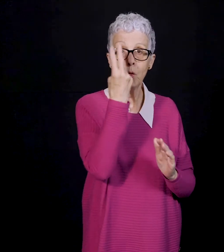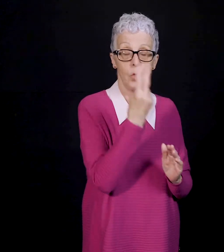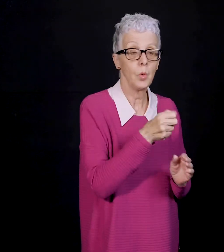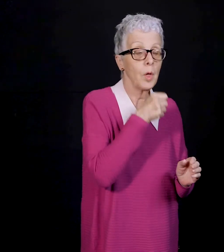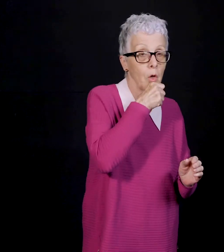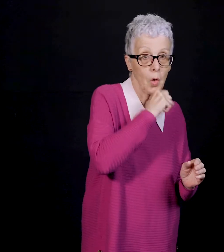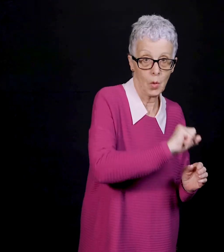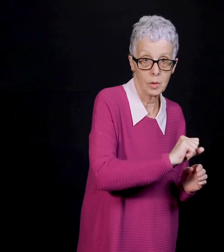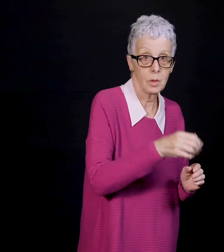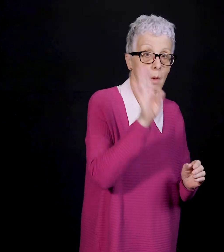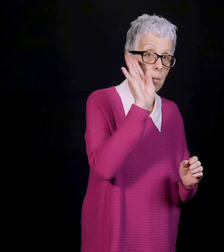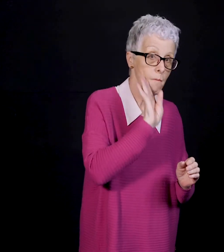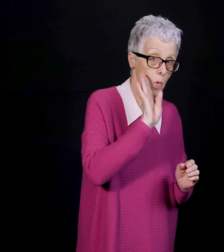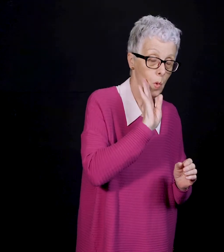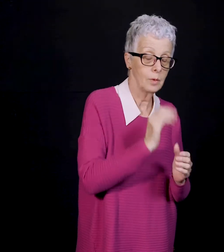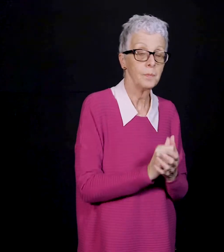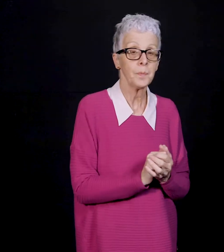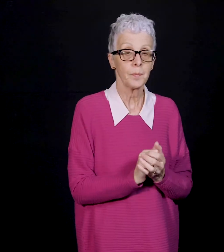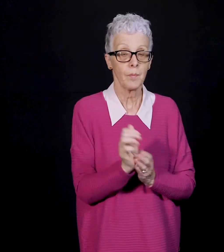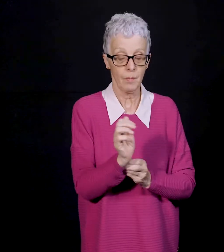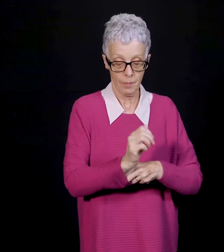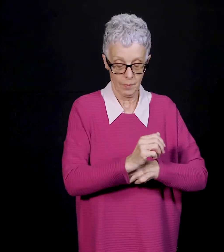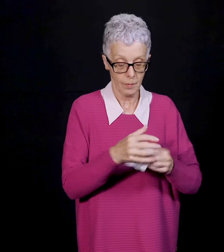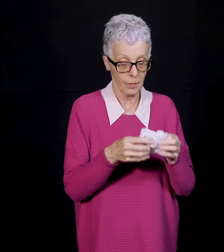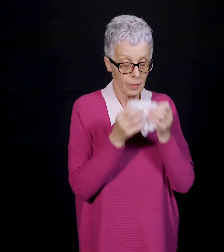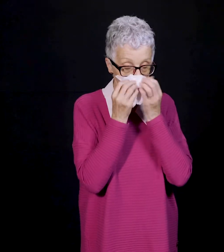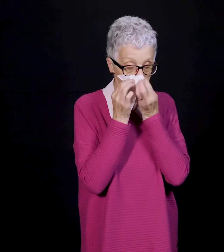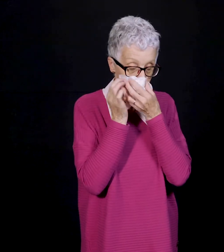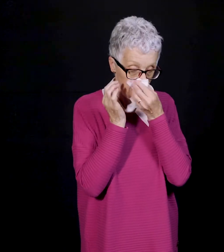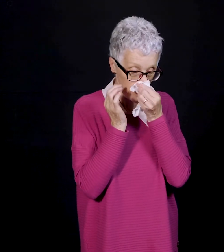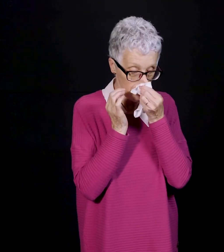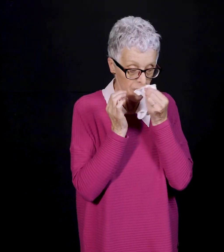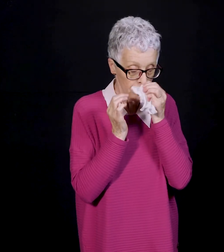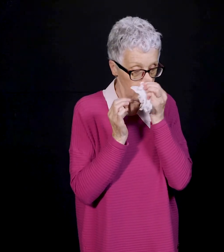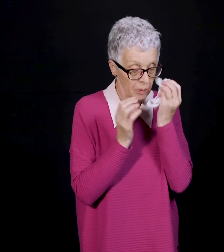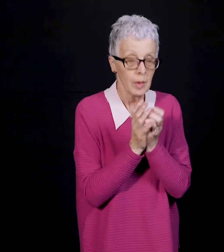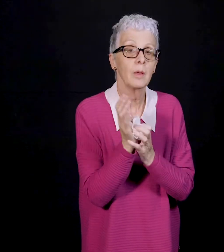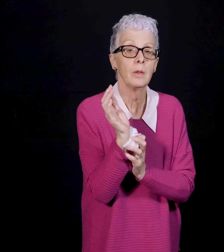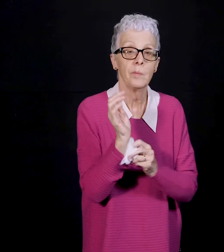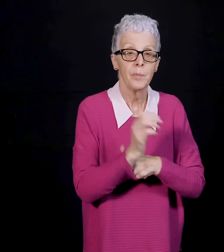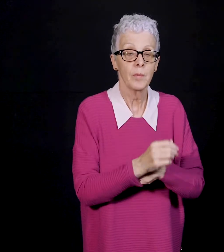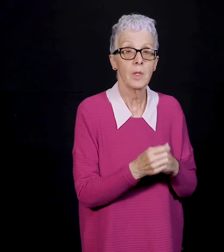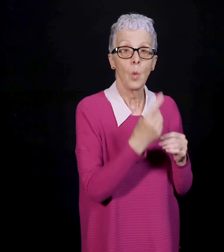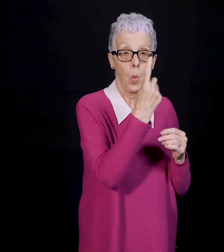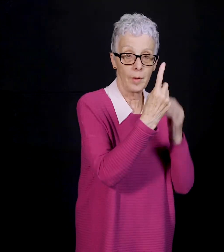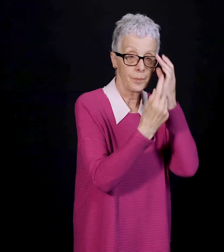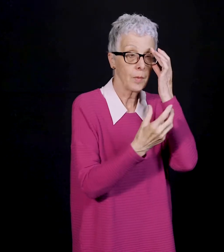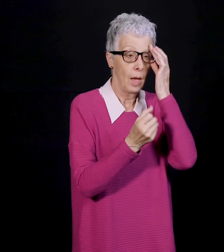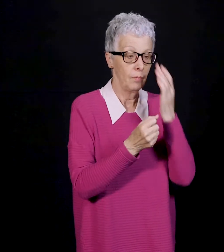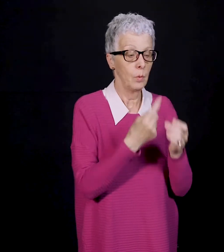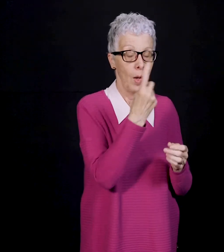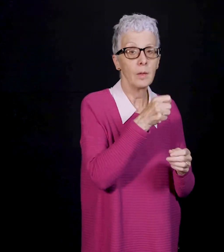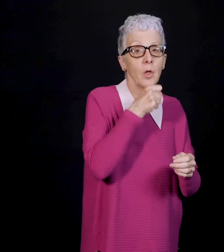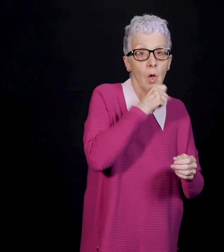earlier had cast lots for. And he would, first of all, for the one that had the lot that went on his head that would be sacrificed